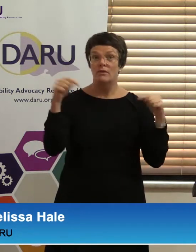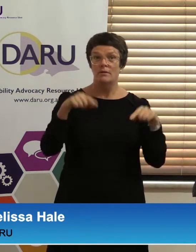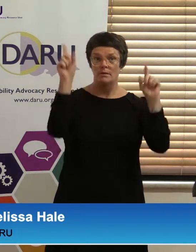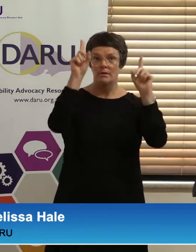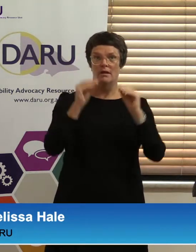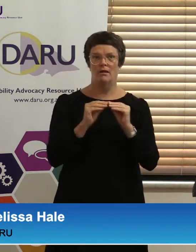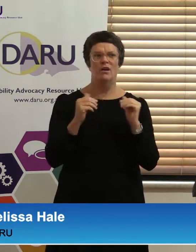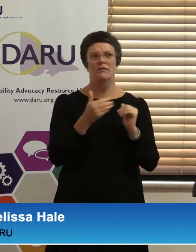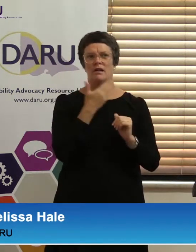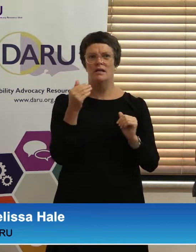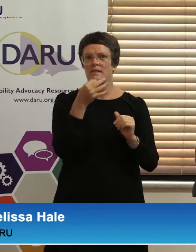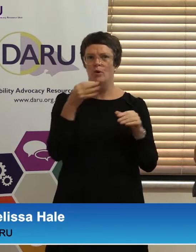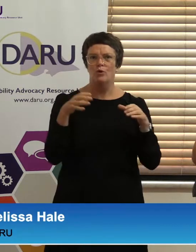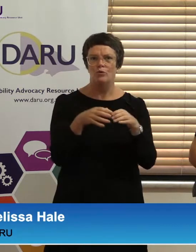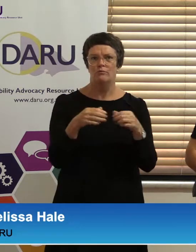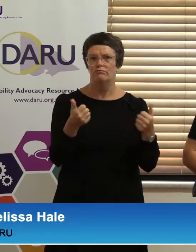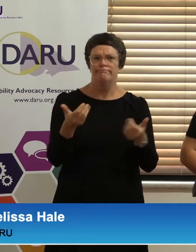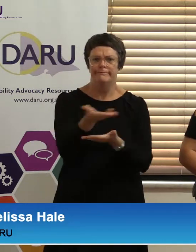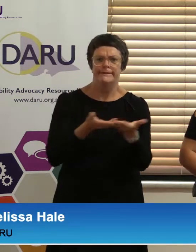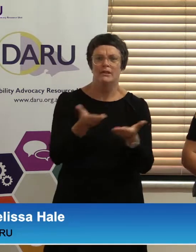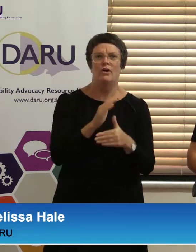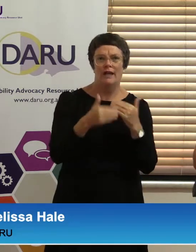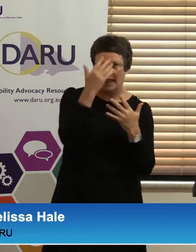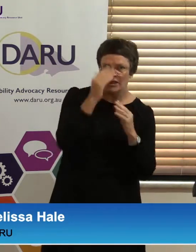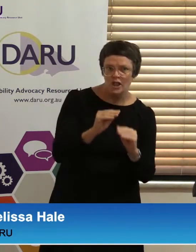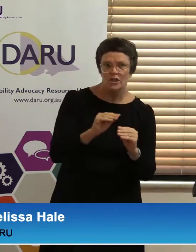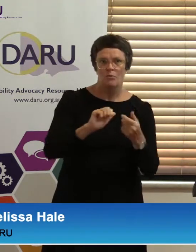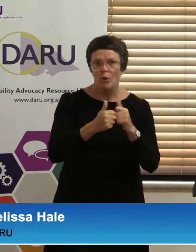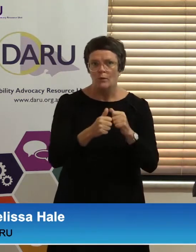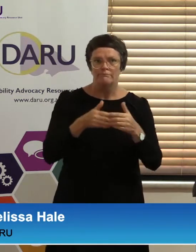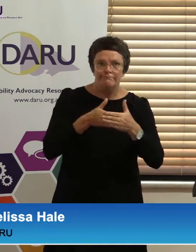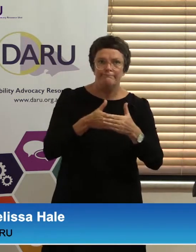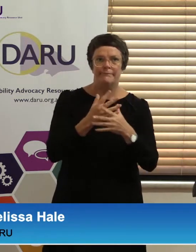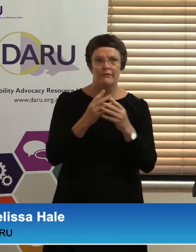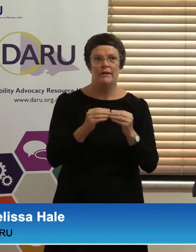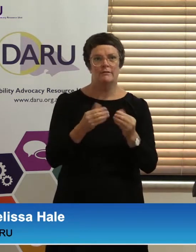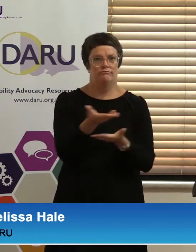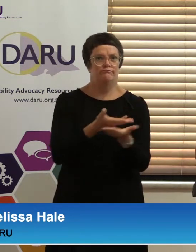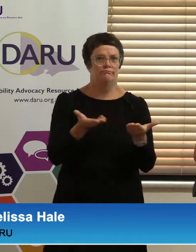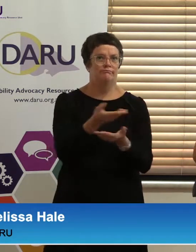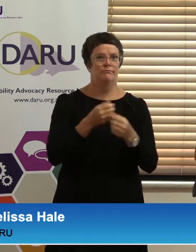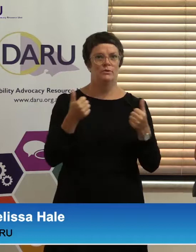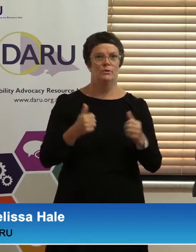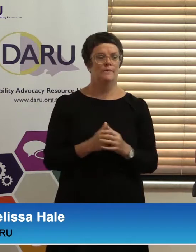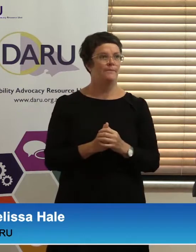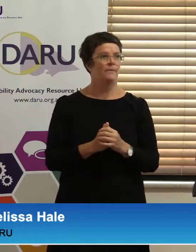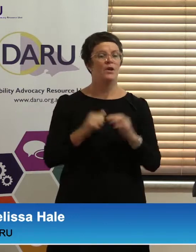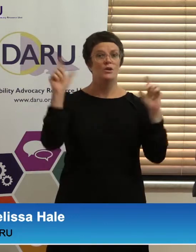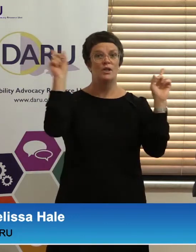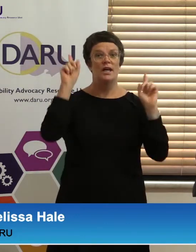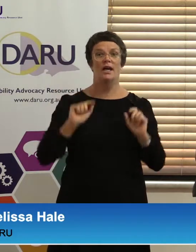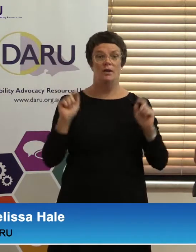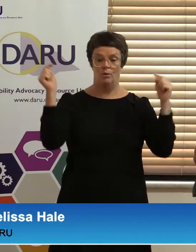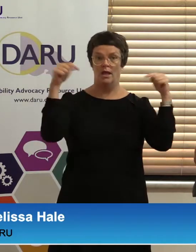good discussions about education and all the issues relating to that. So our forum today is being held on the